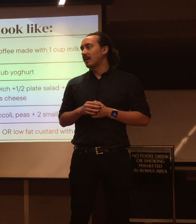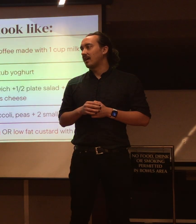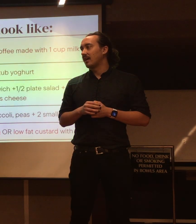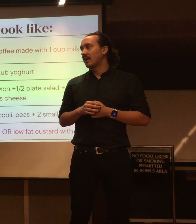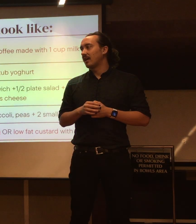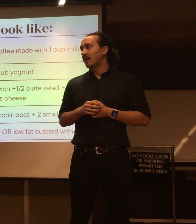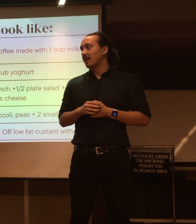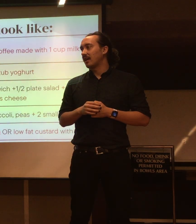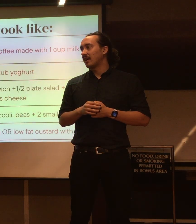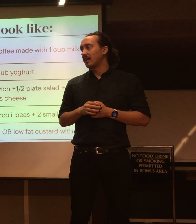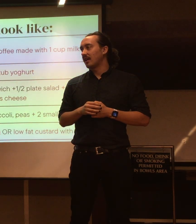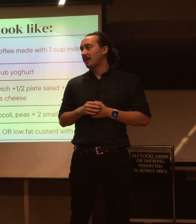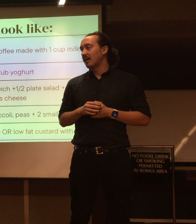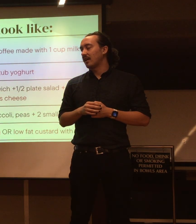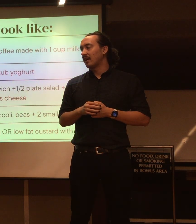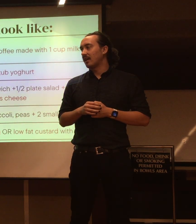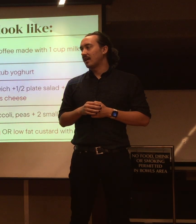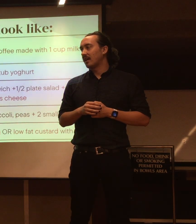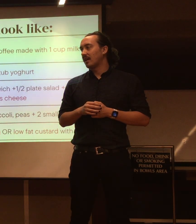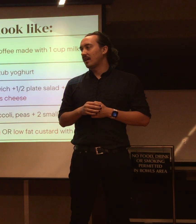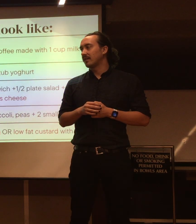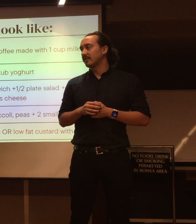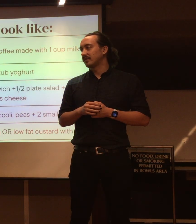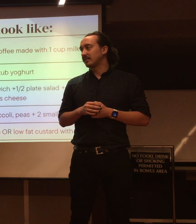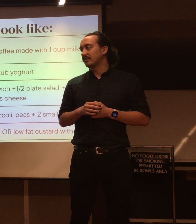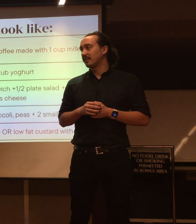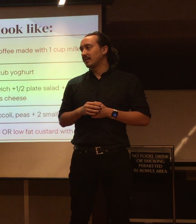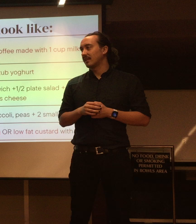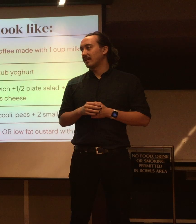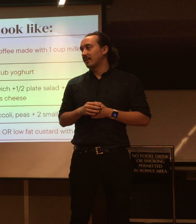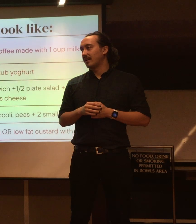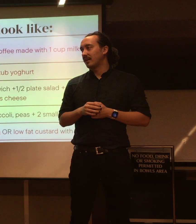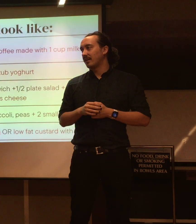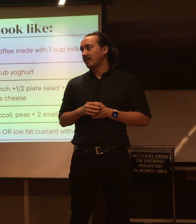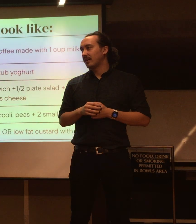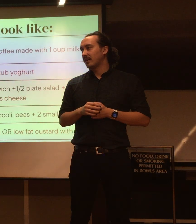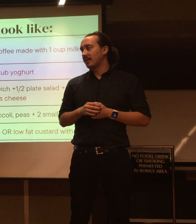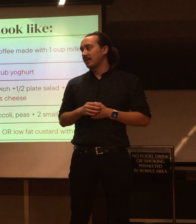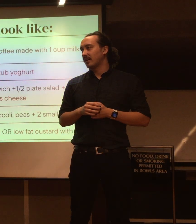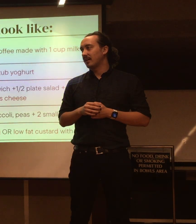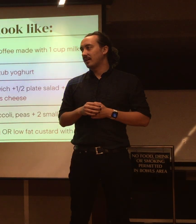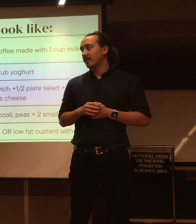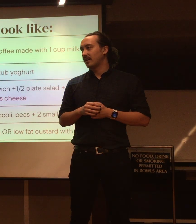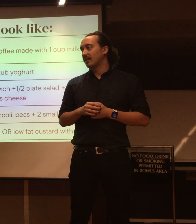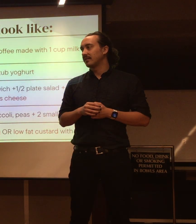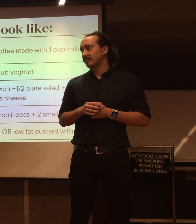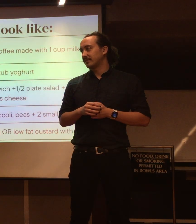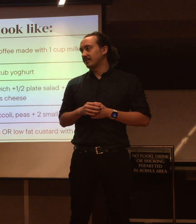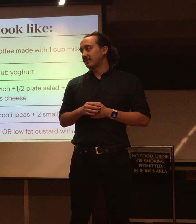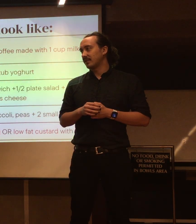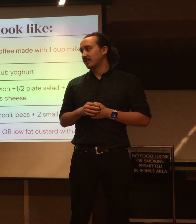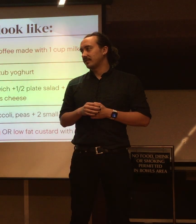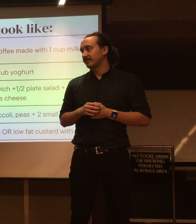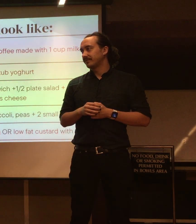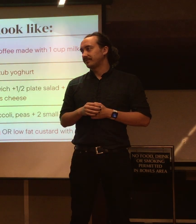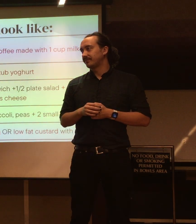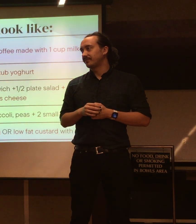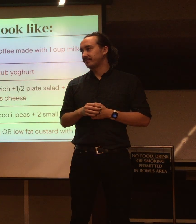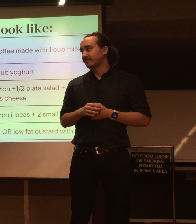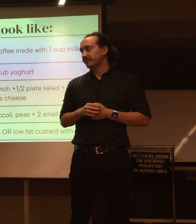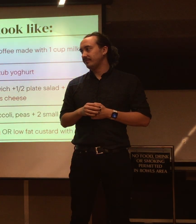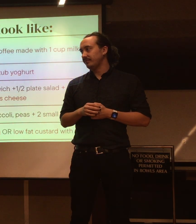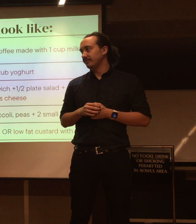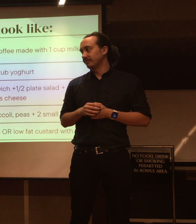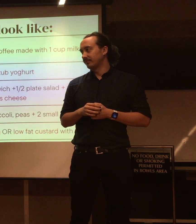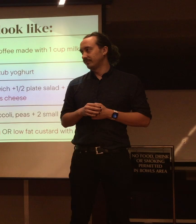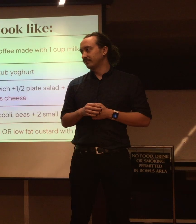And low carb white bread, so it's 50% less carbs. What do you think about that type of bread? You know the